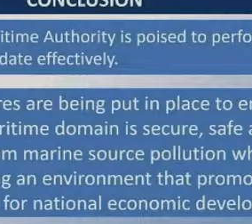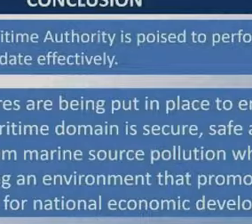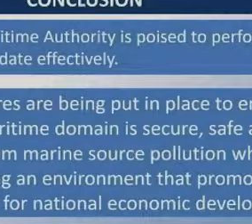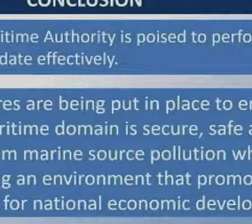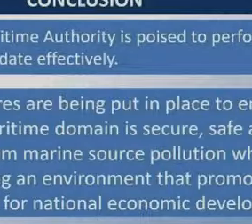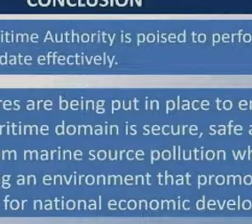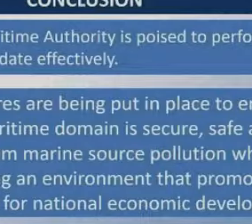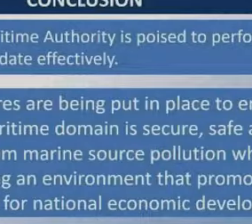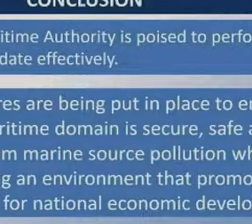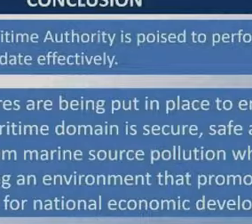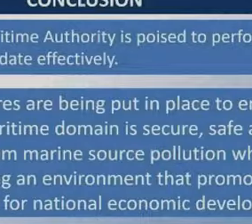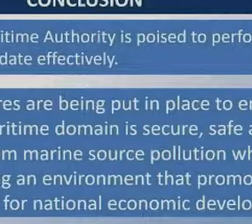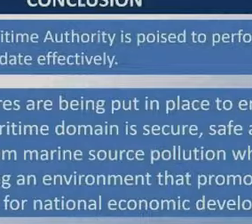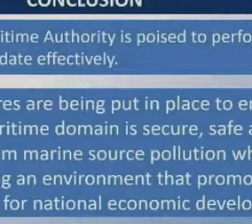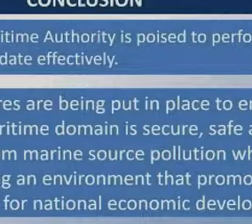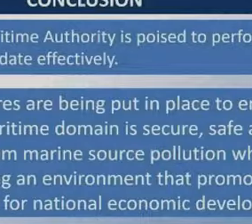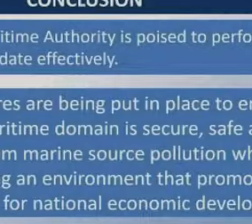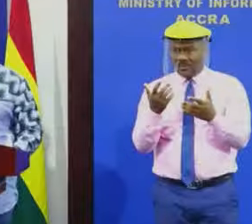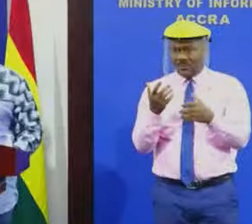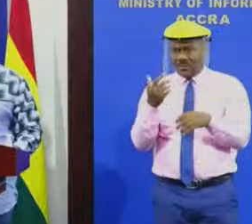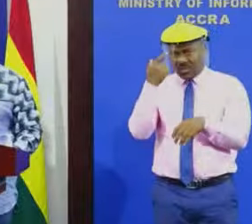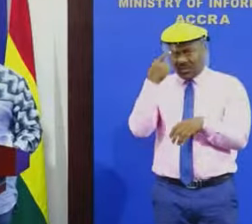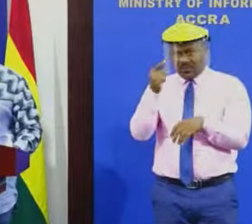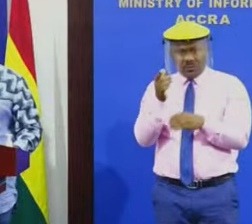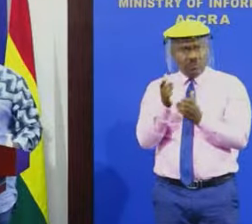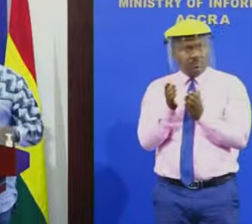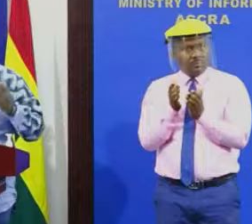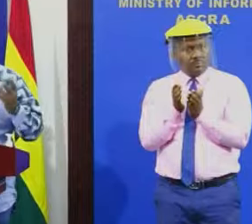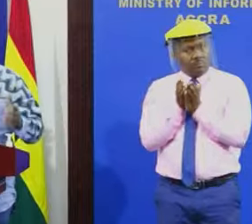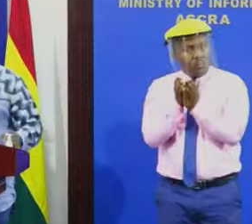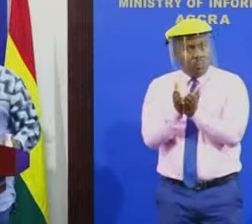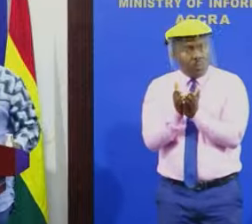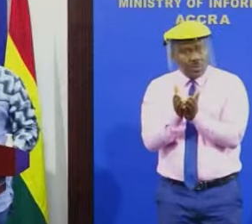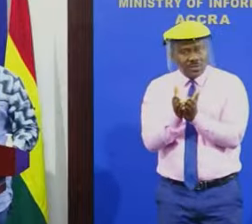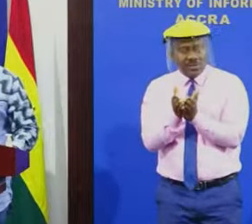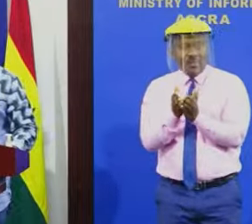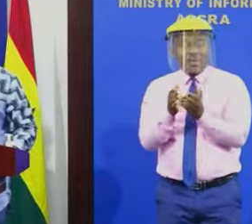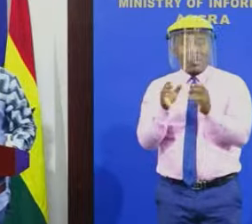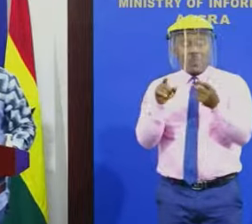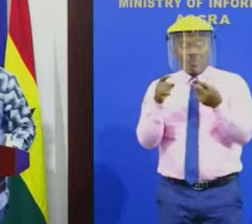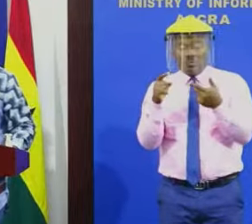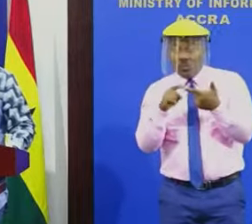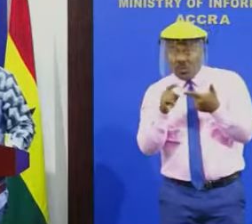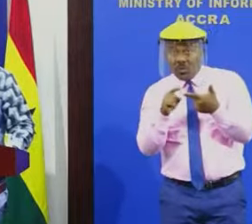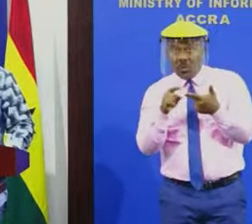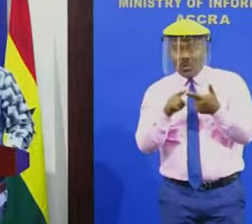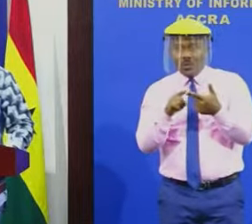the safety and security for shipping within our waters and to keep the oceans clean.